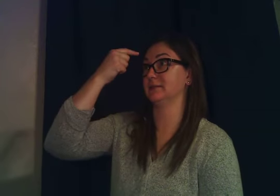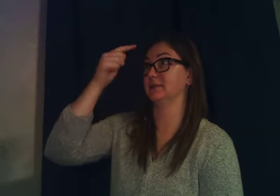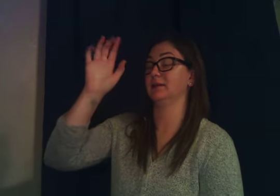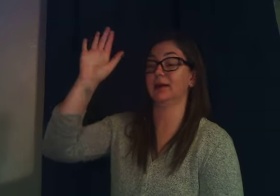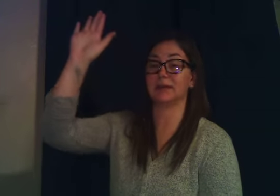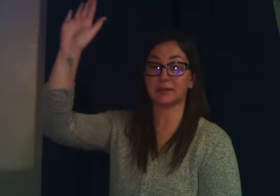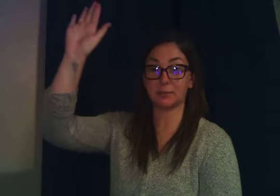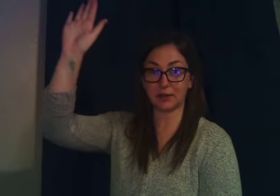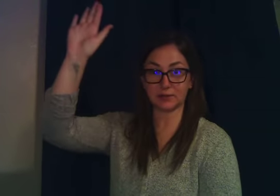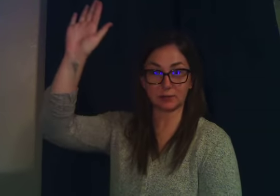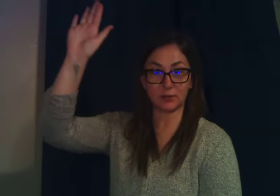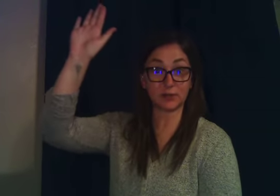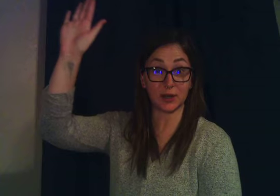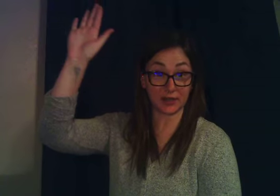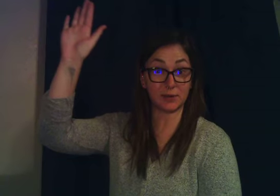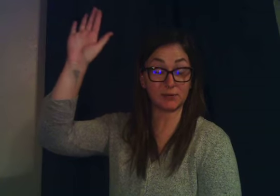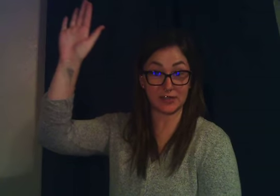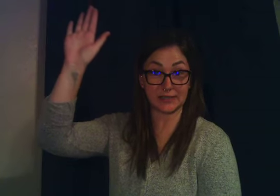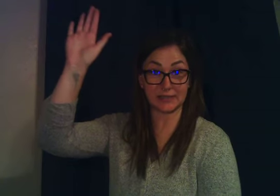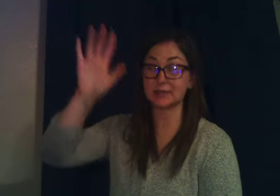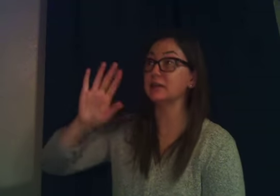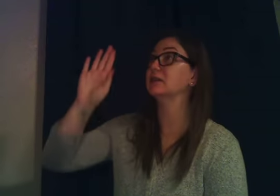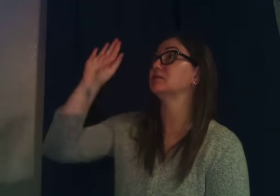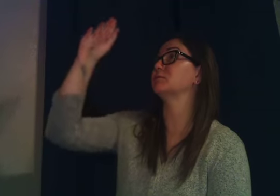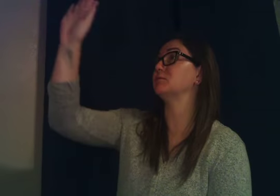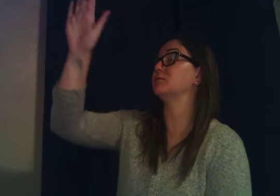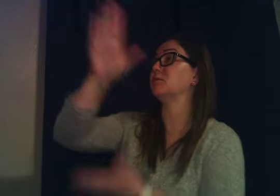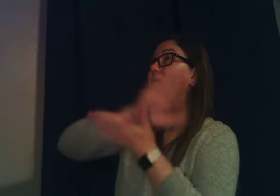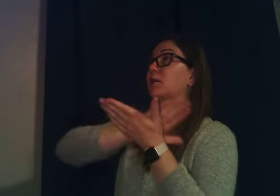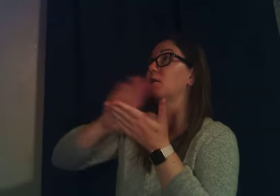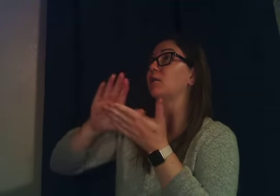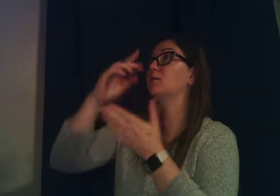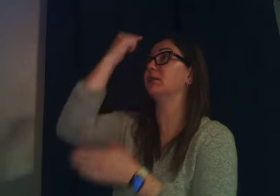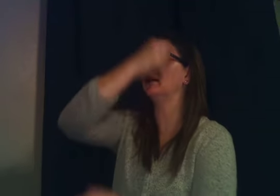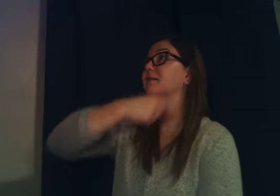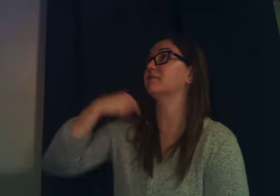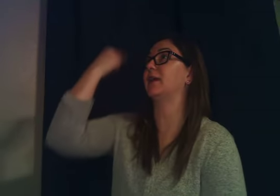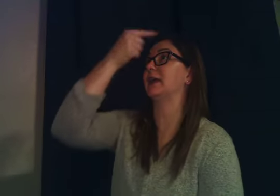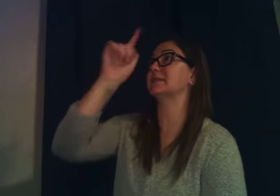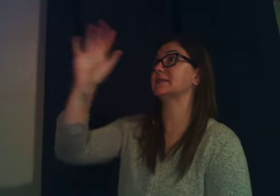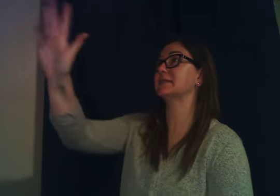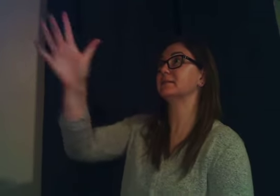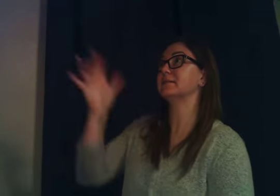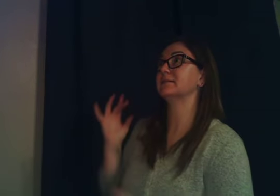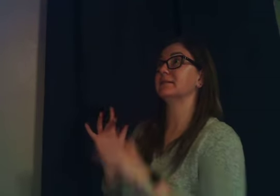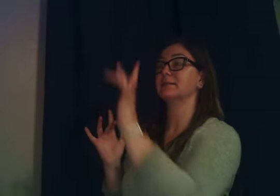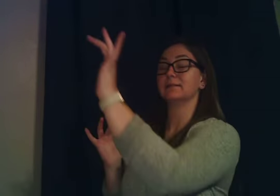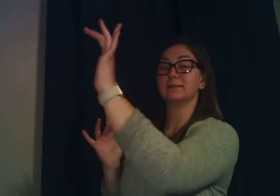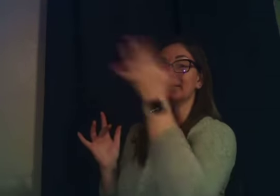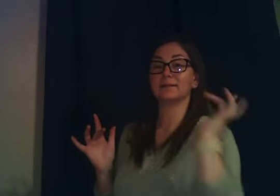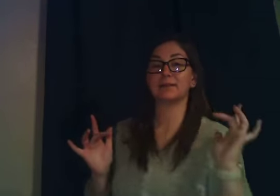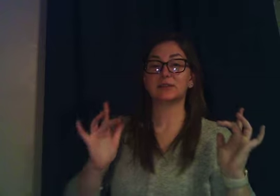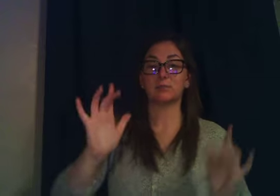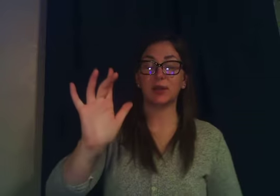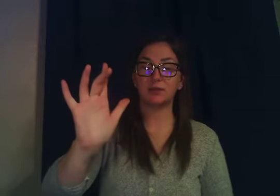And it's up here. So we are talking about Jesus. So your holy face. So what you